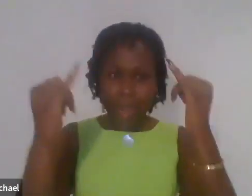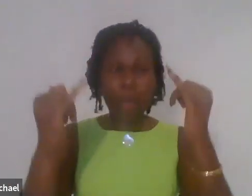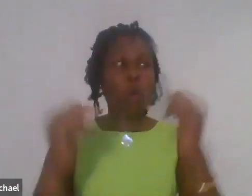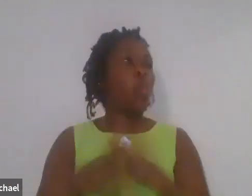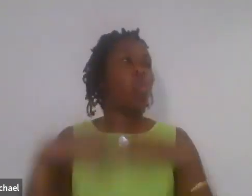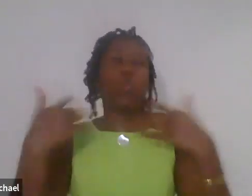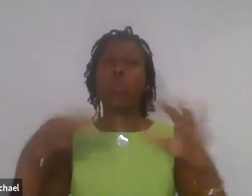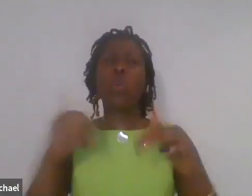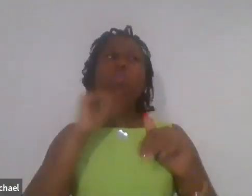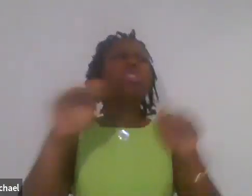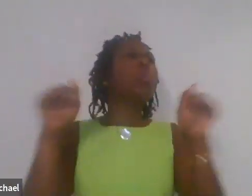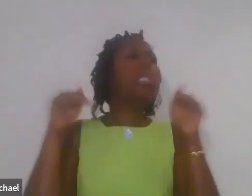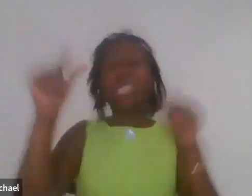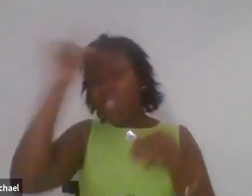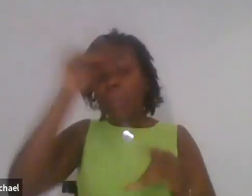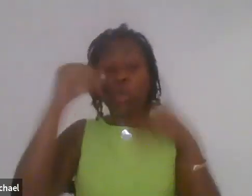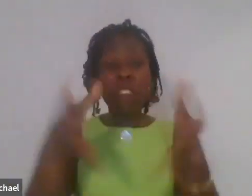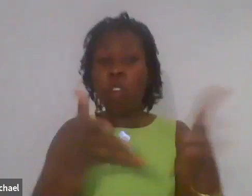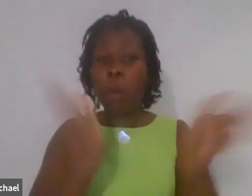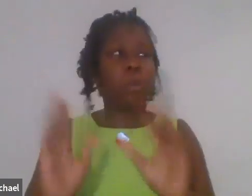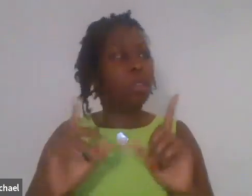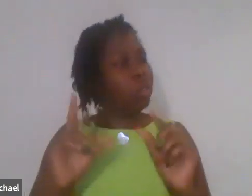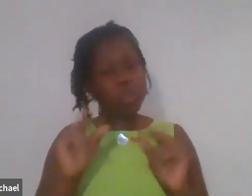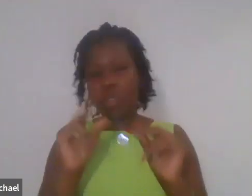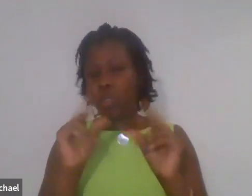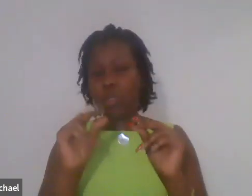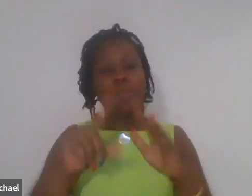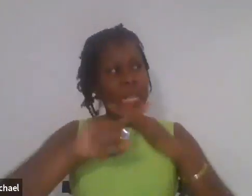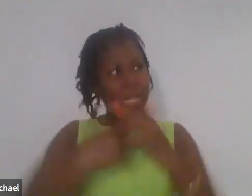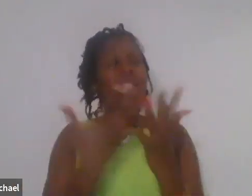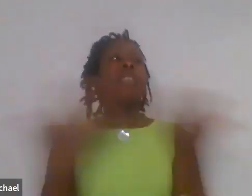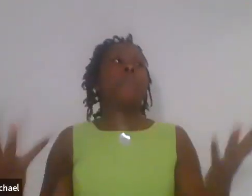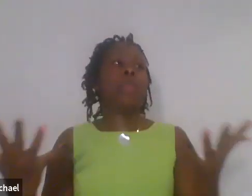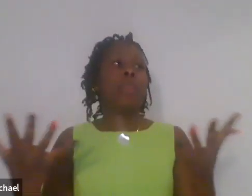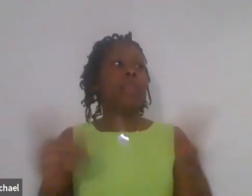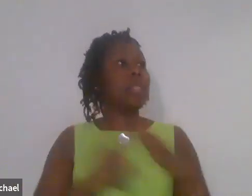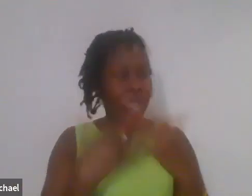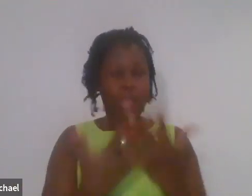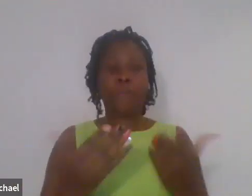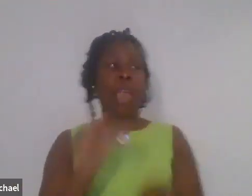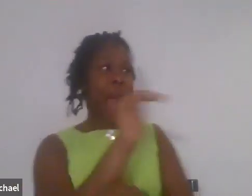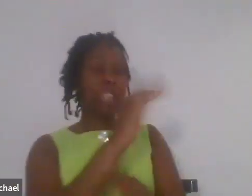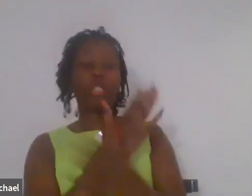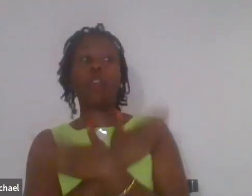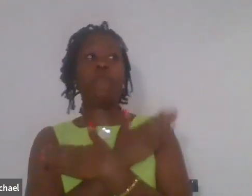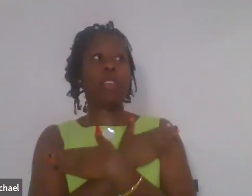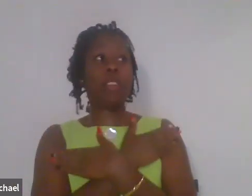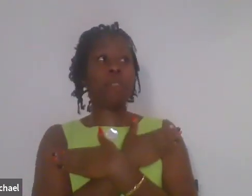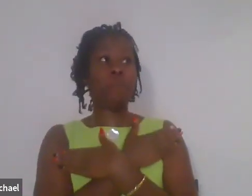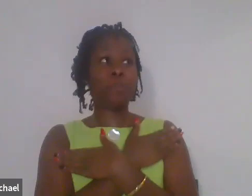there. business if you have an Not idea. too hard to give them to give Don't up. wait No, to get unemployment. church is empty. Church is Keep empty. set Ask something. your friend, Ask your